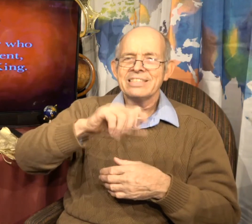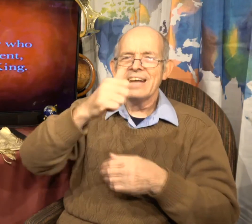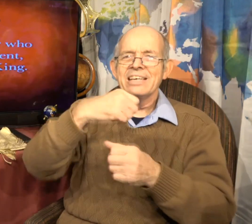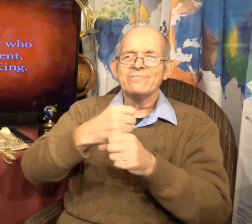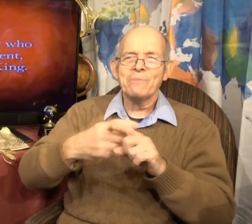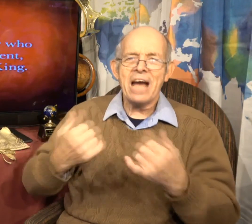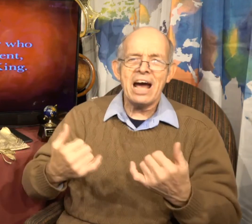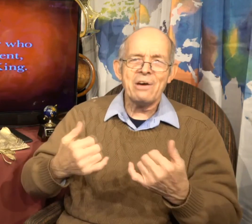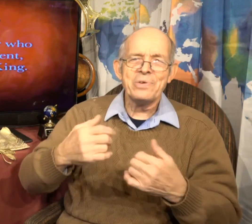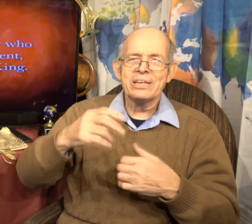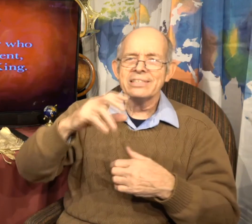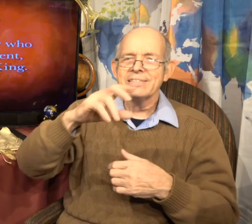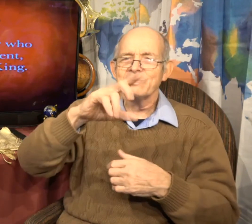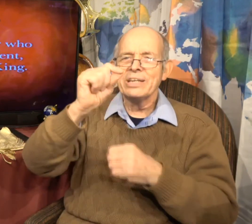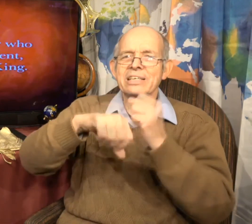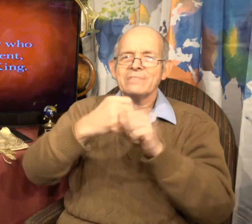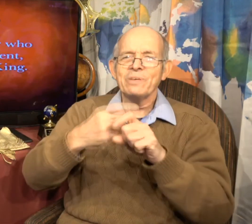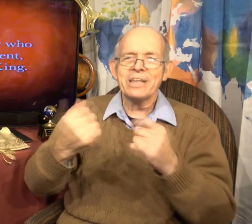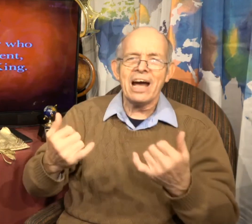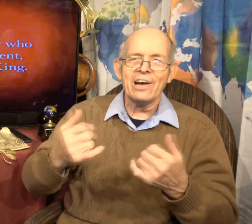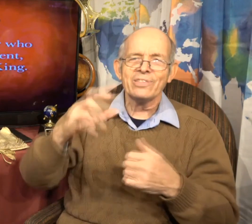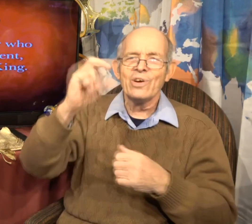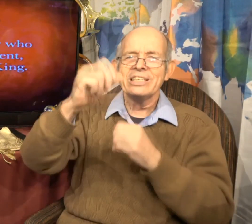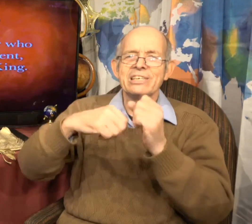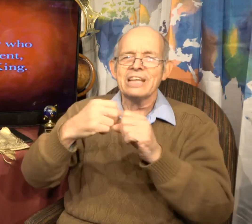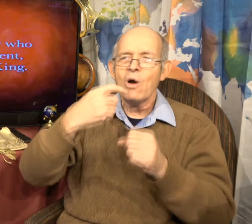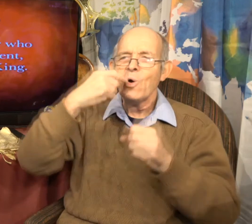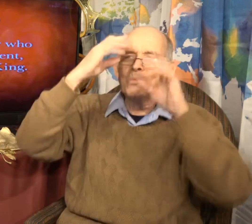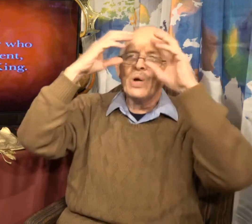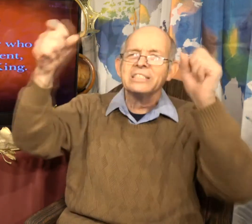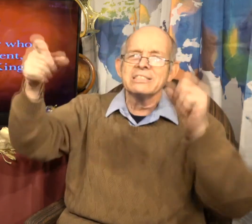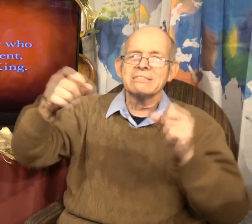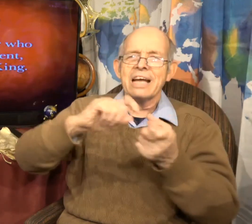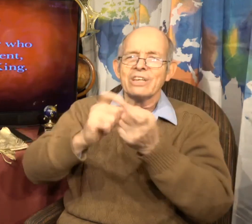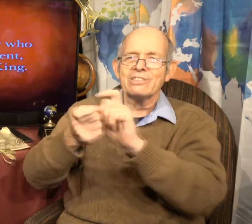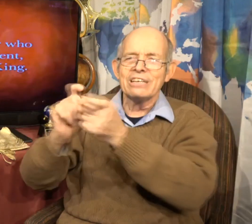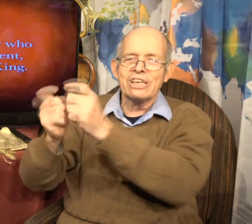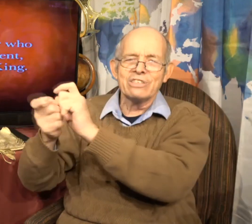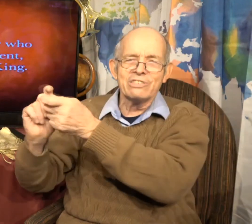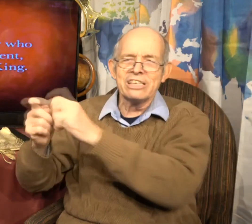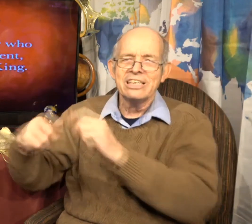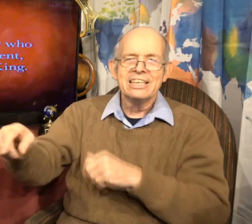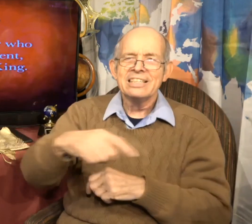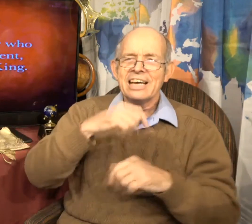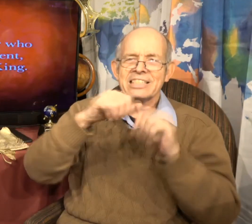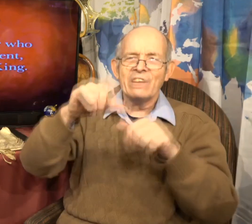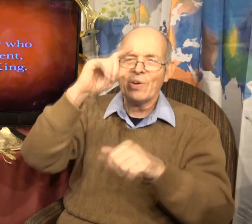10 years from now, 20 years from now, 30 years now, who presents, not say